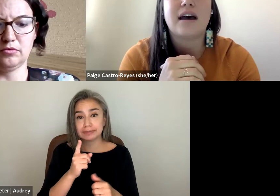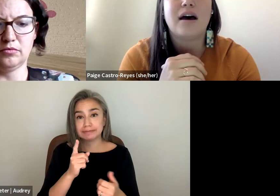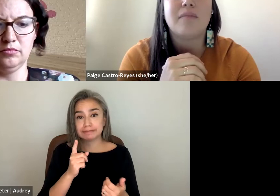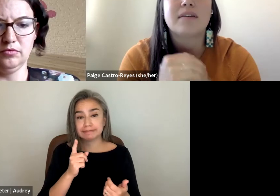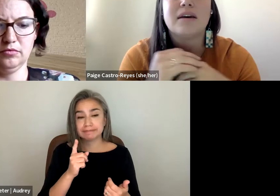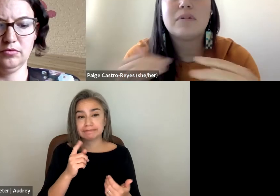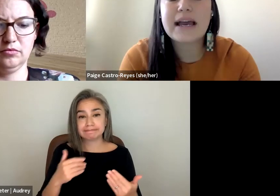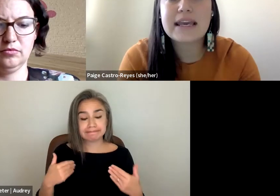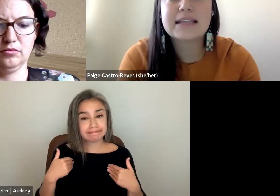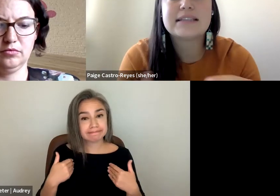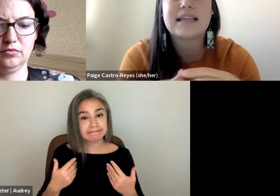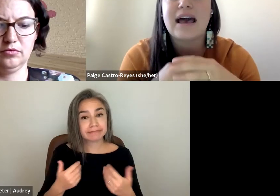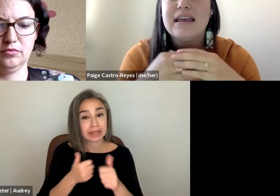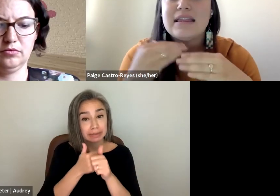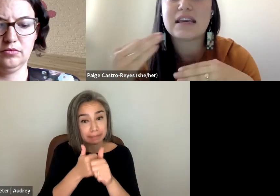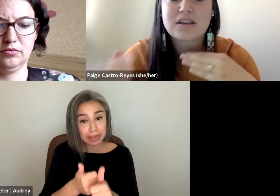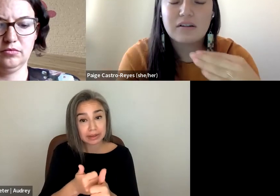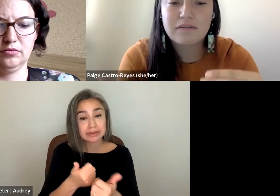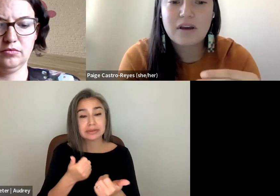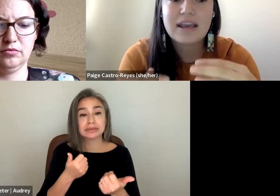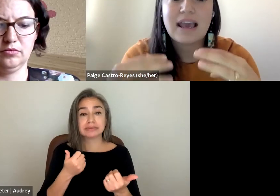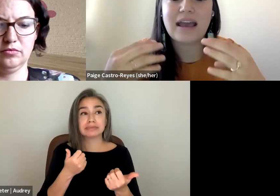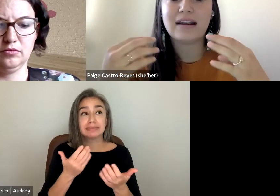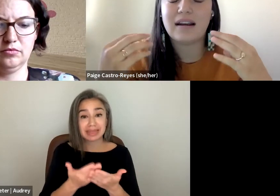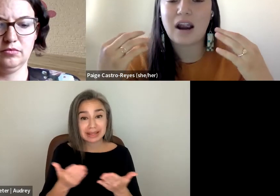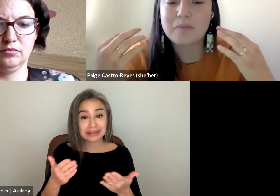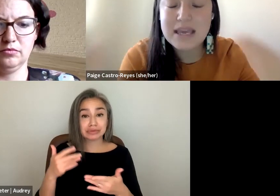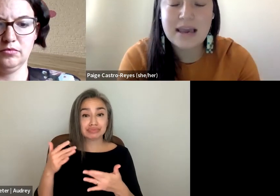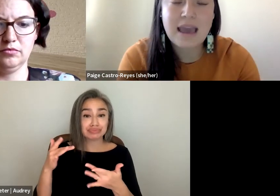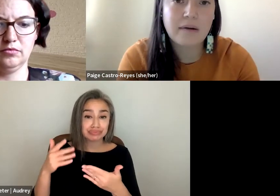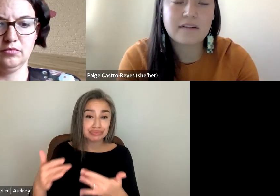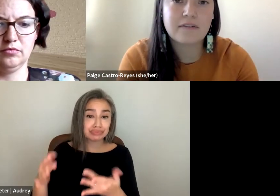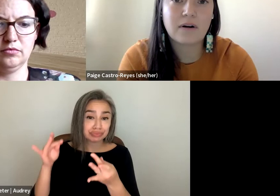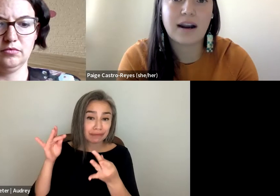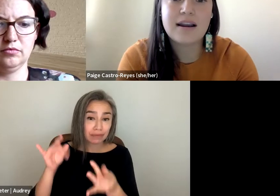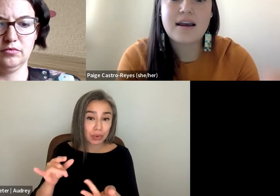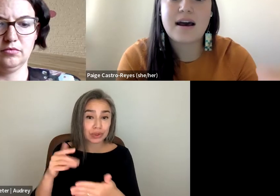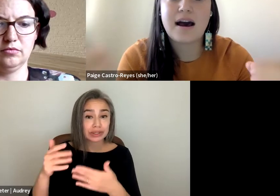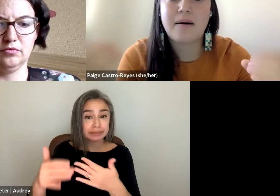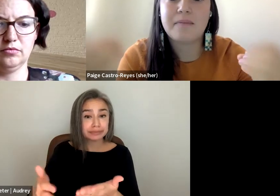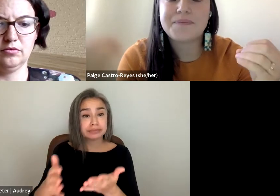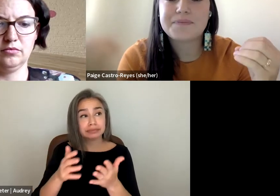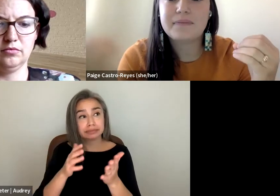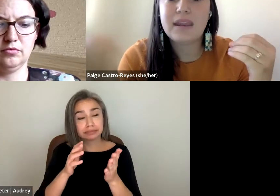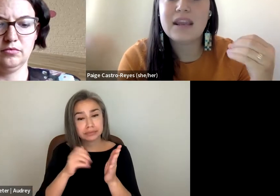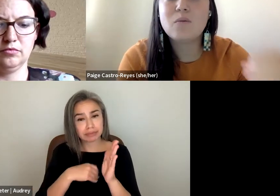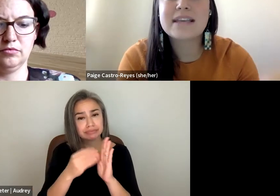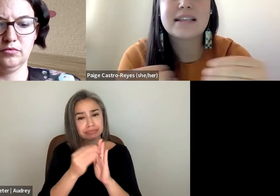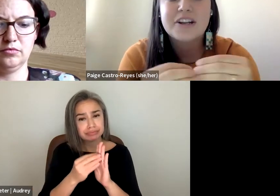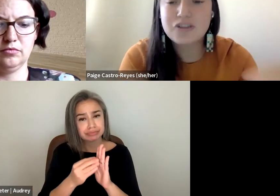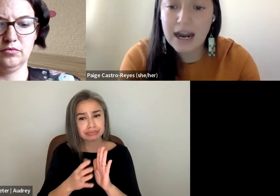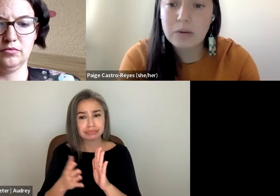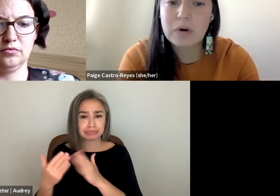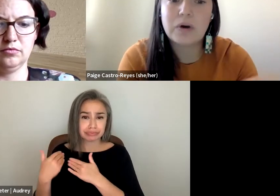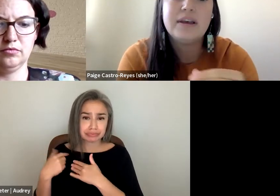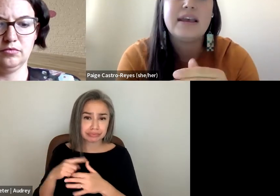is compliance, that things are flowing and are being accounted for in ways